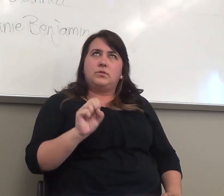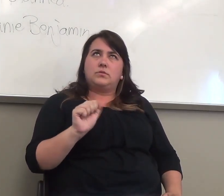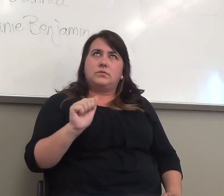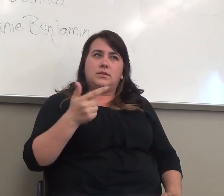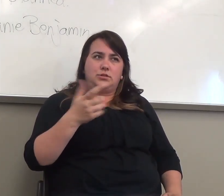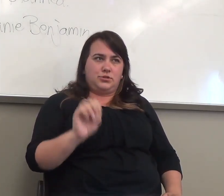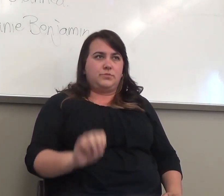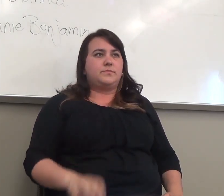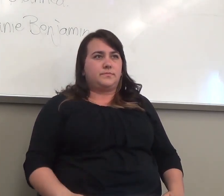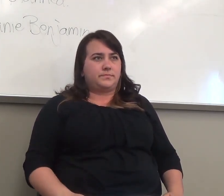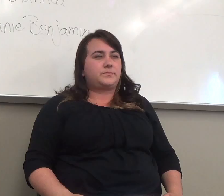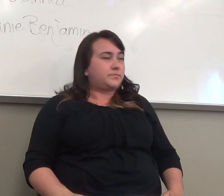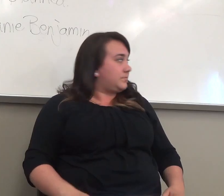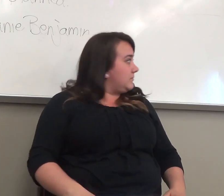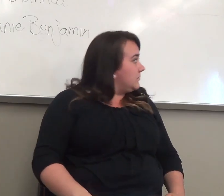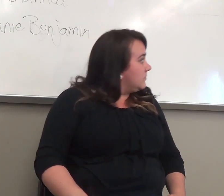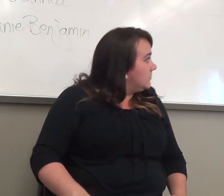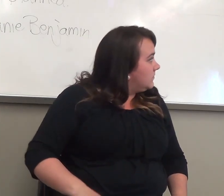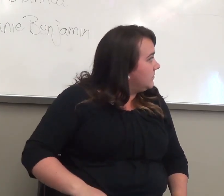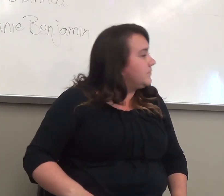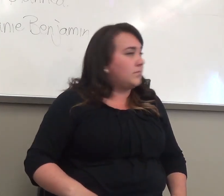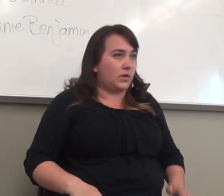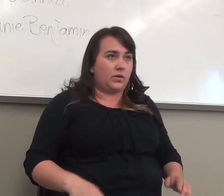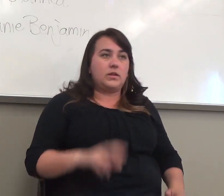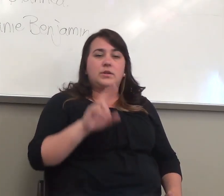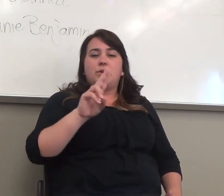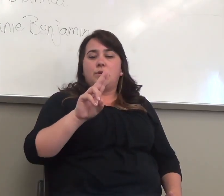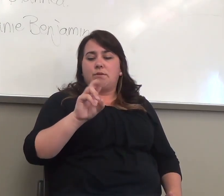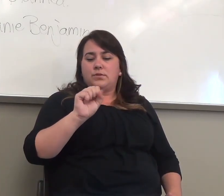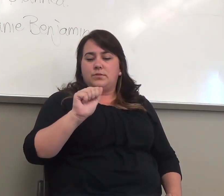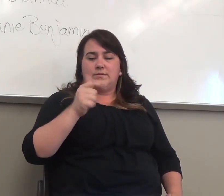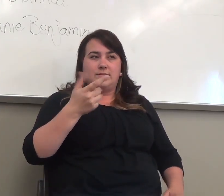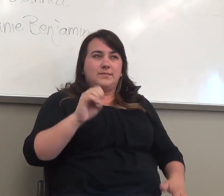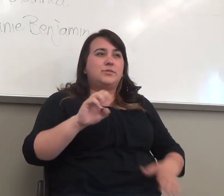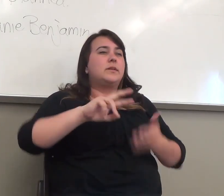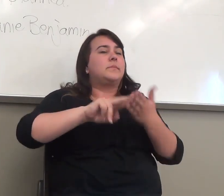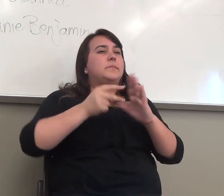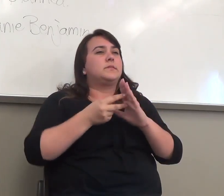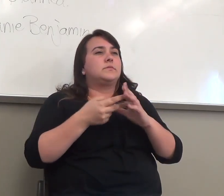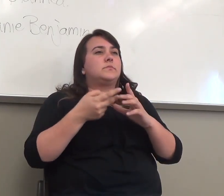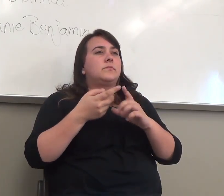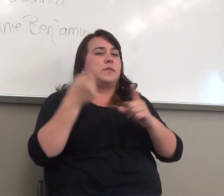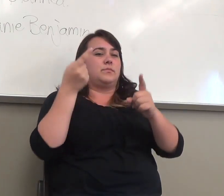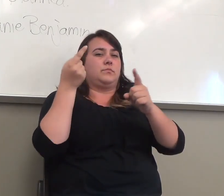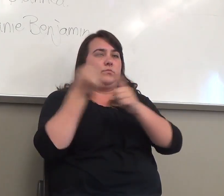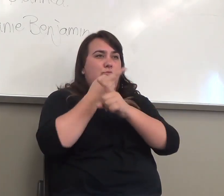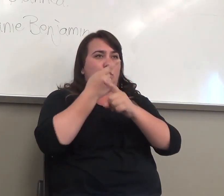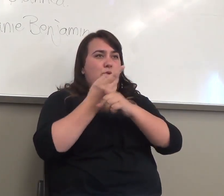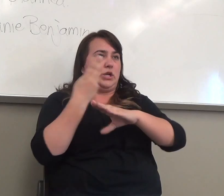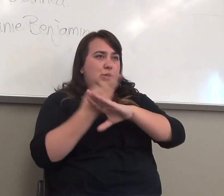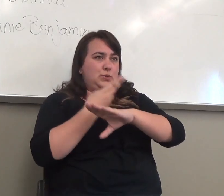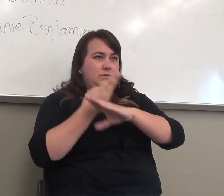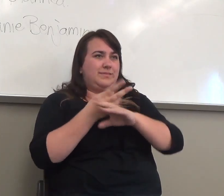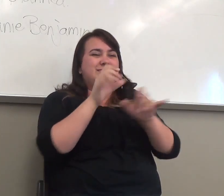Again, because this, what we're looking for here is standard American English spelling,